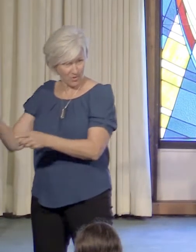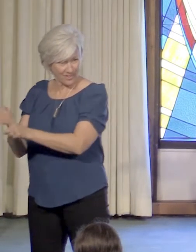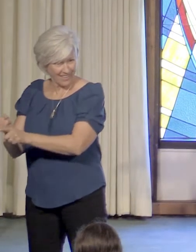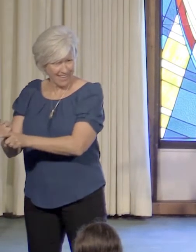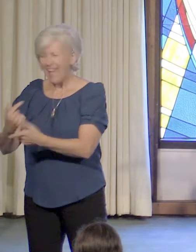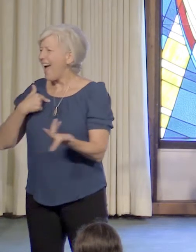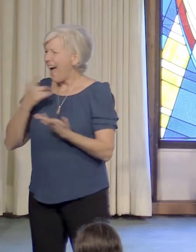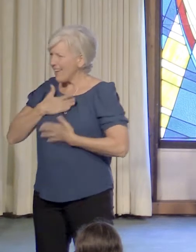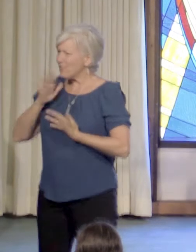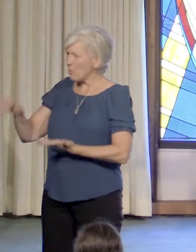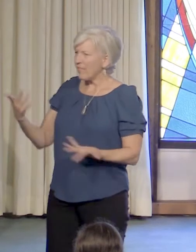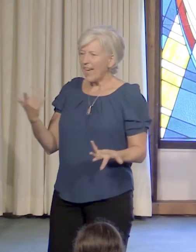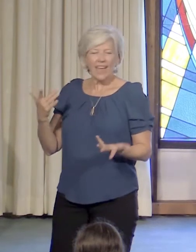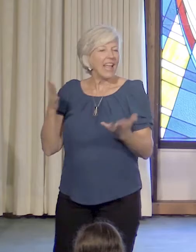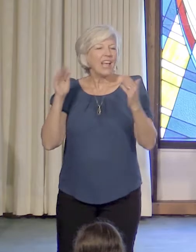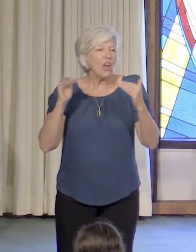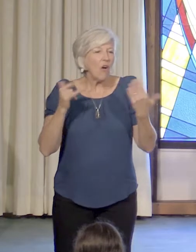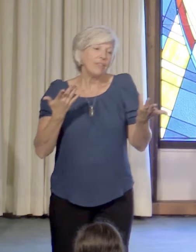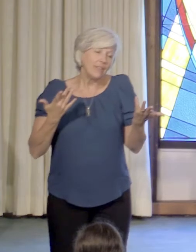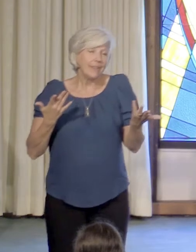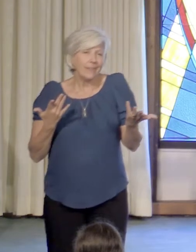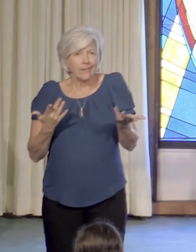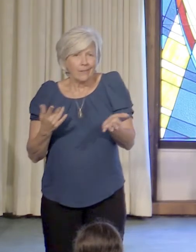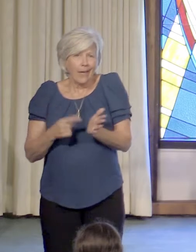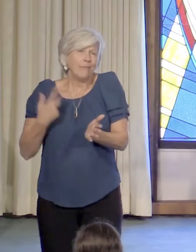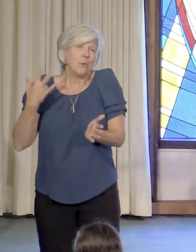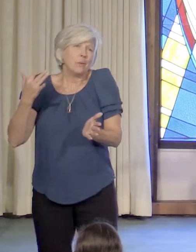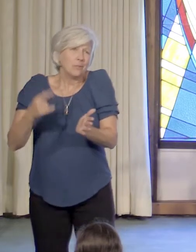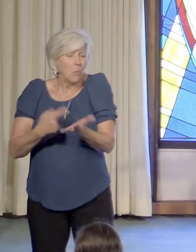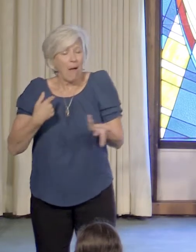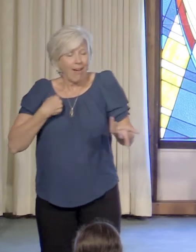I enjoy that. And hopefully every once in a while I make a few joyful noises too.